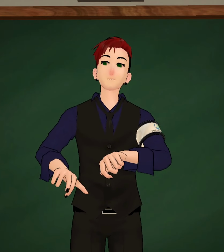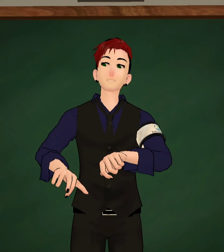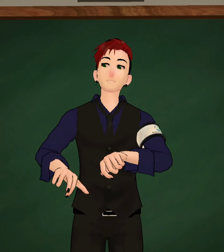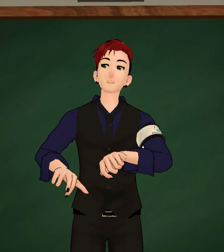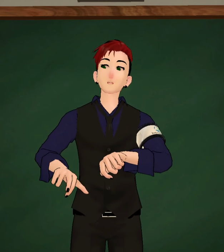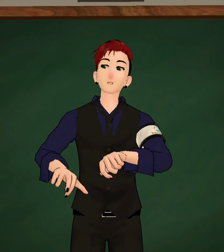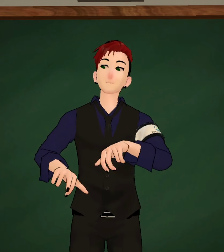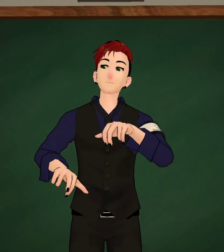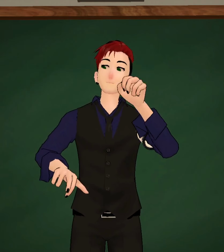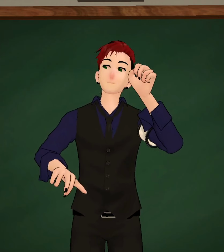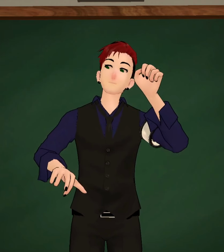So